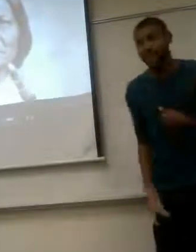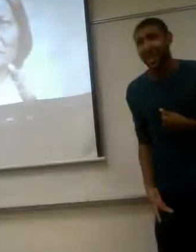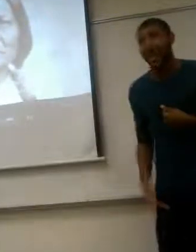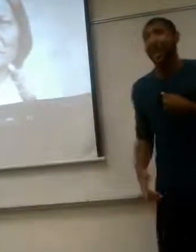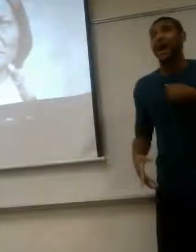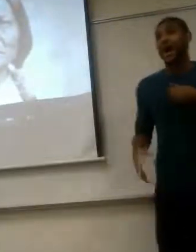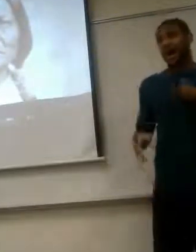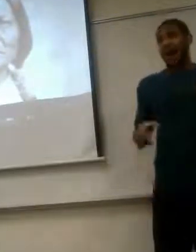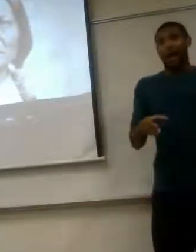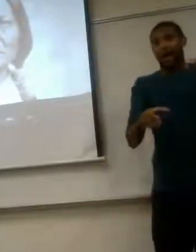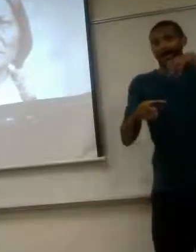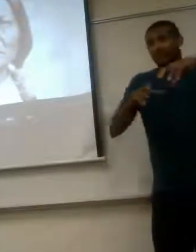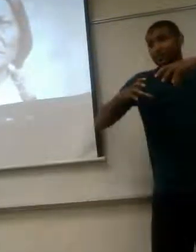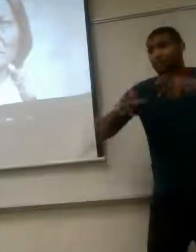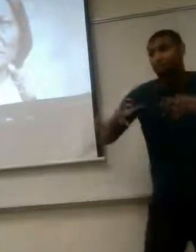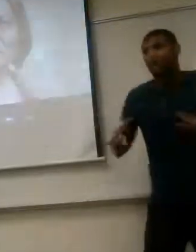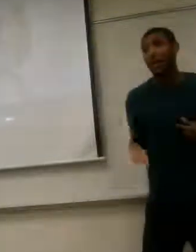tell funny stories.